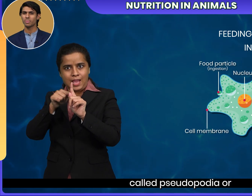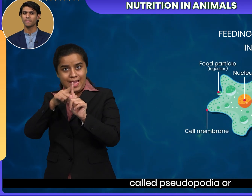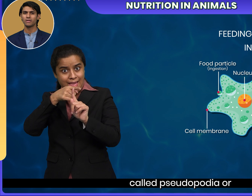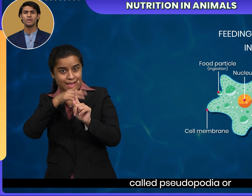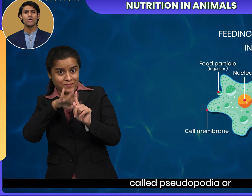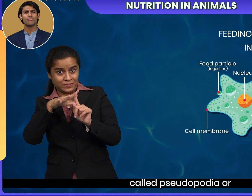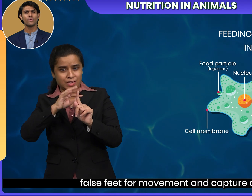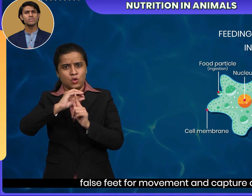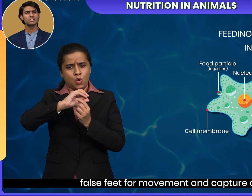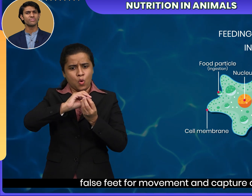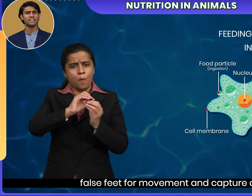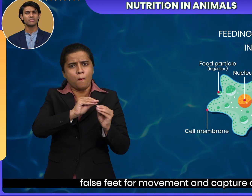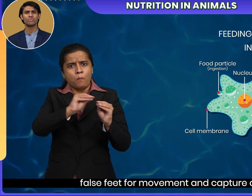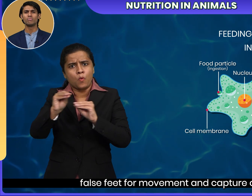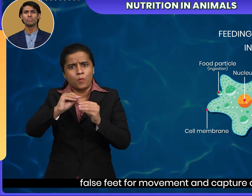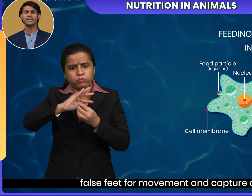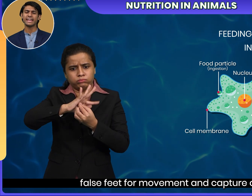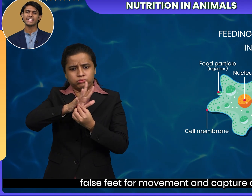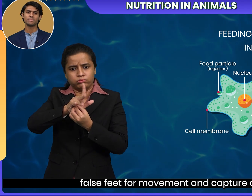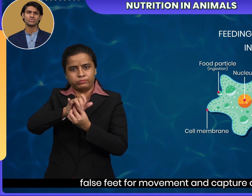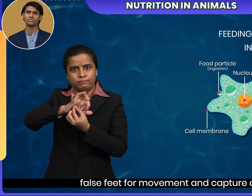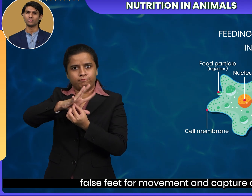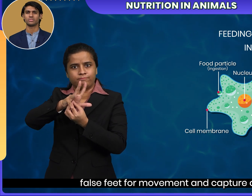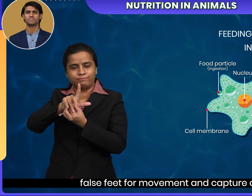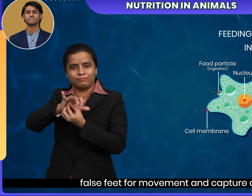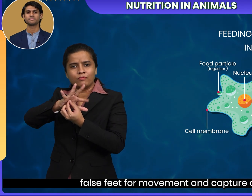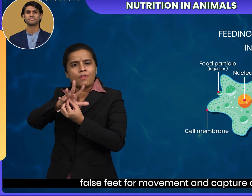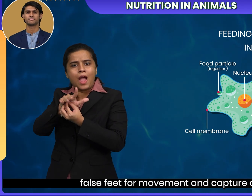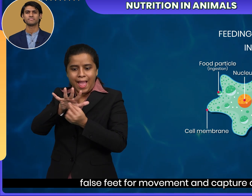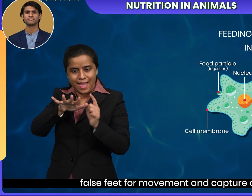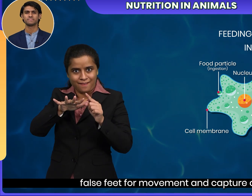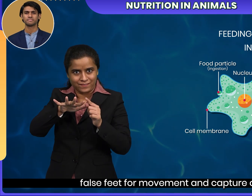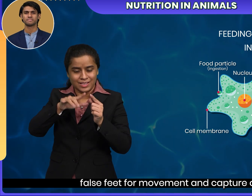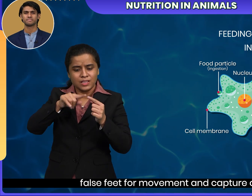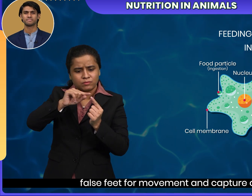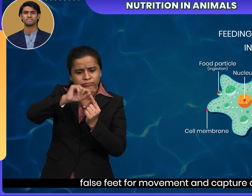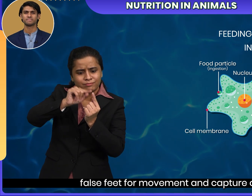or false feet for movement and capture of food.